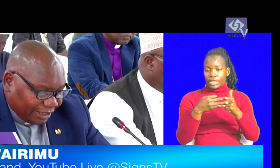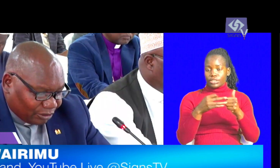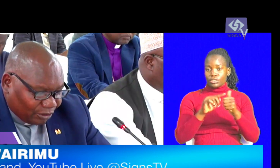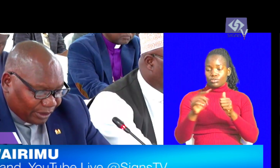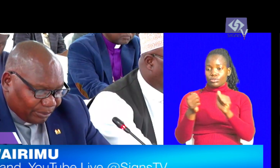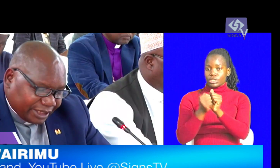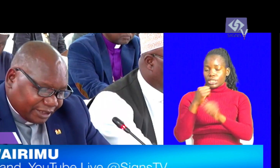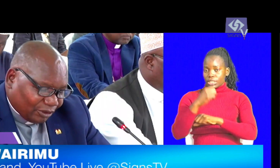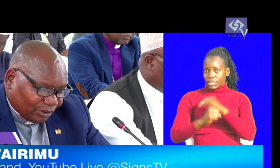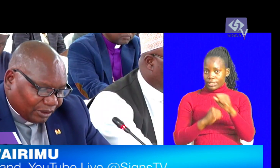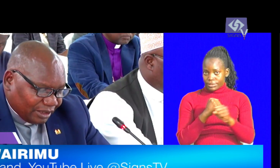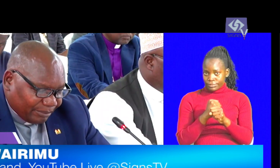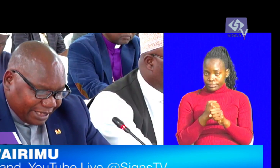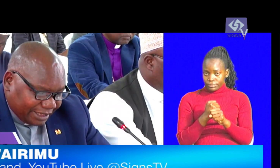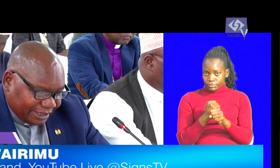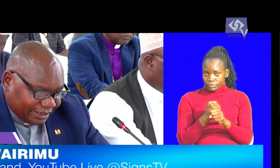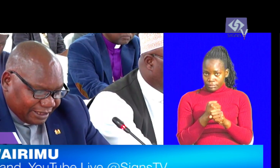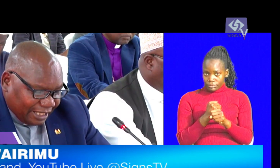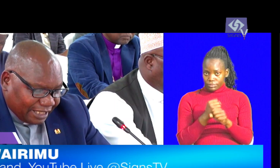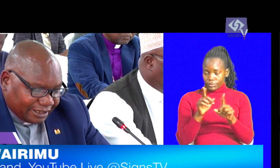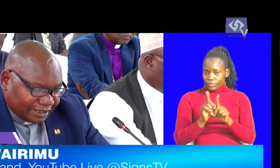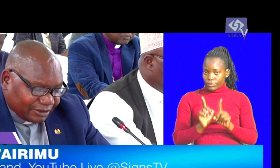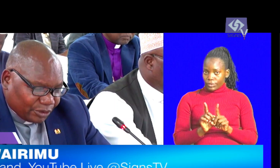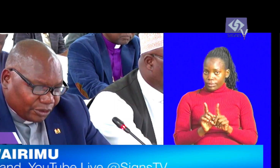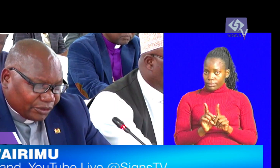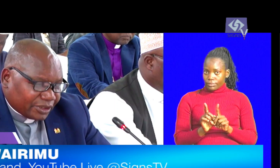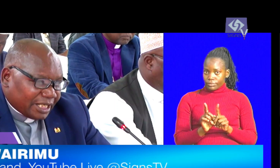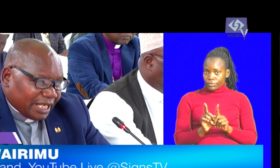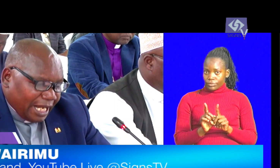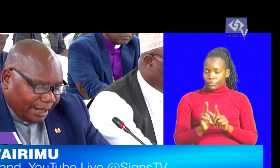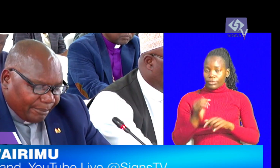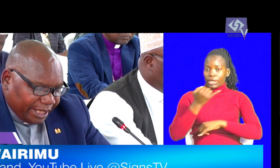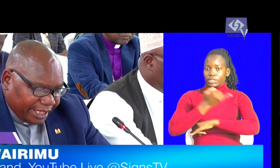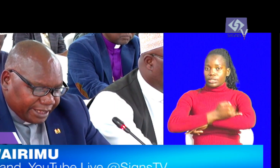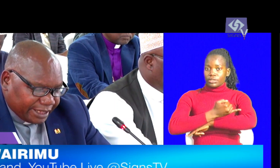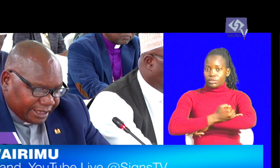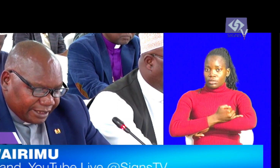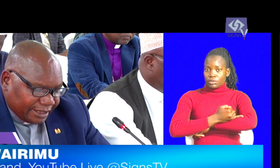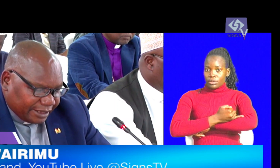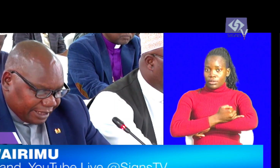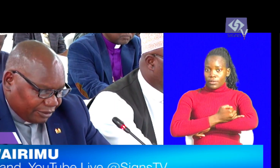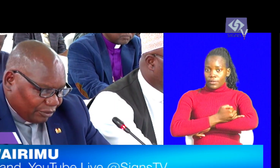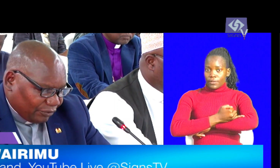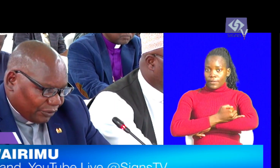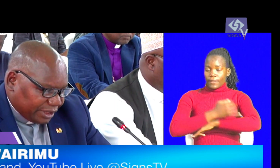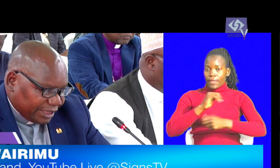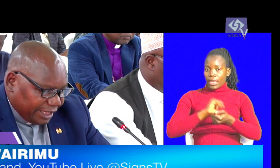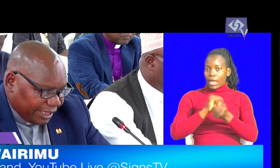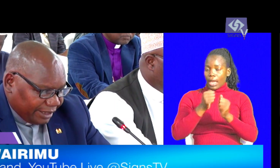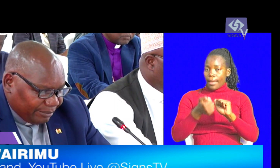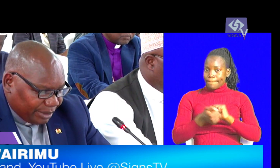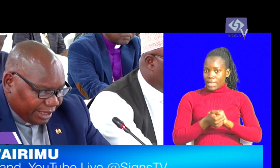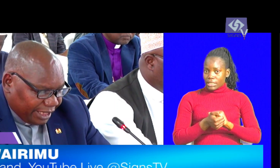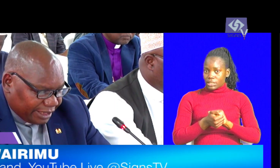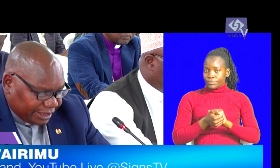And growing political parties as institutions amend Section 14A, B, and